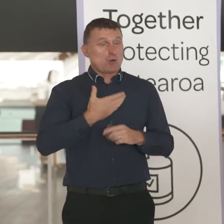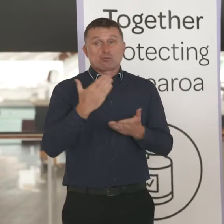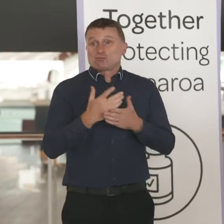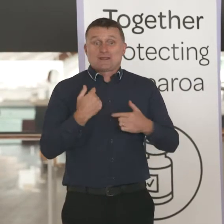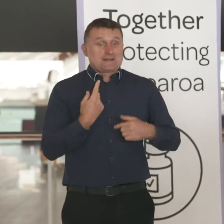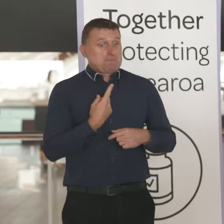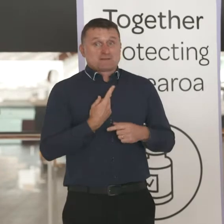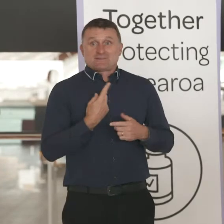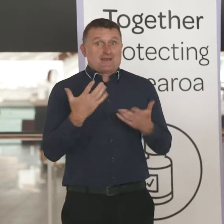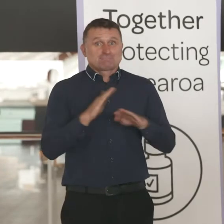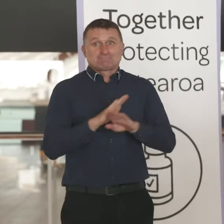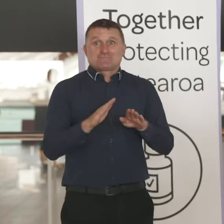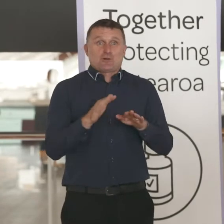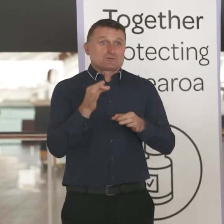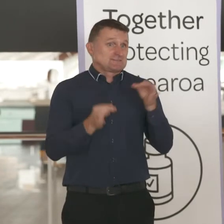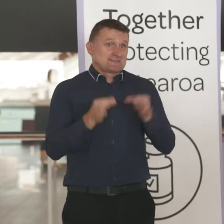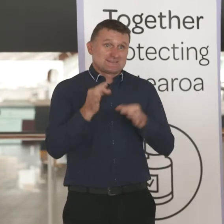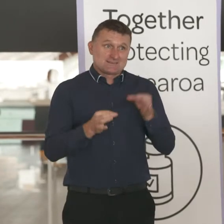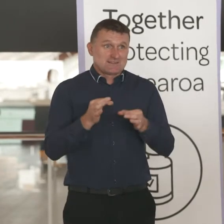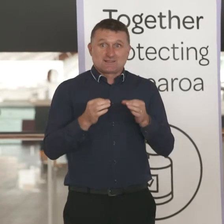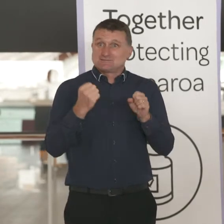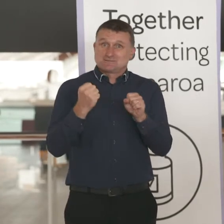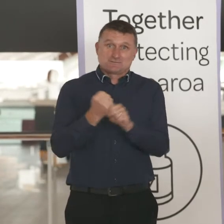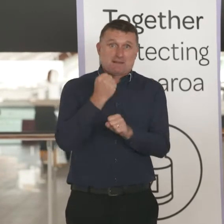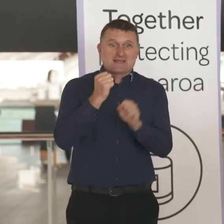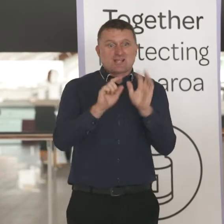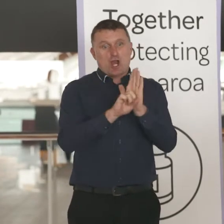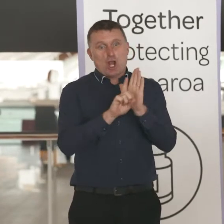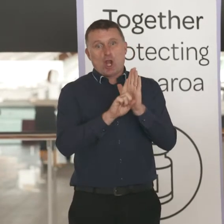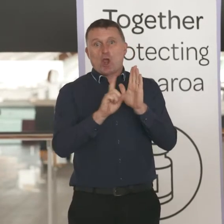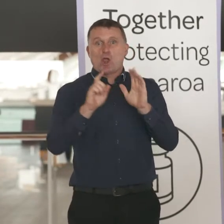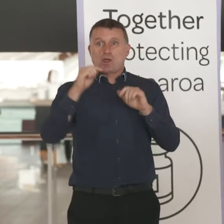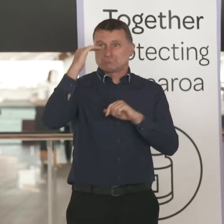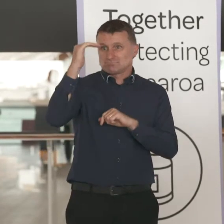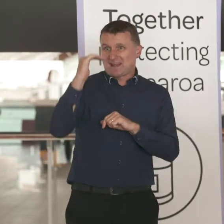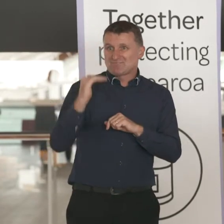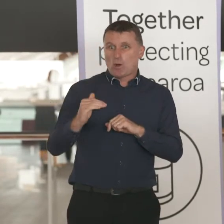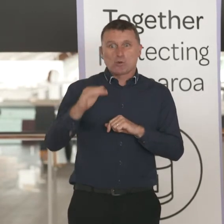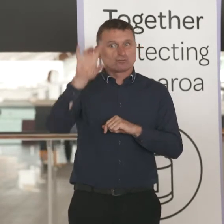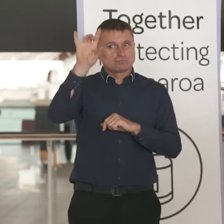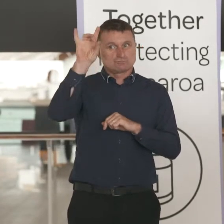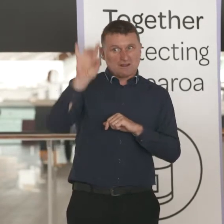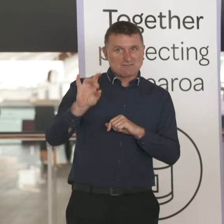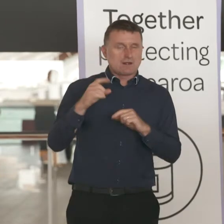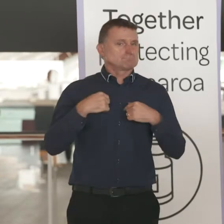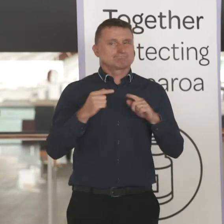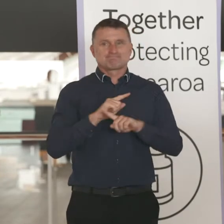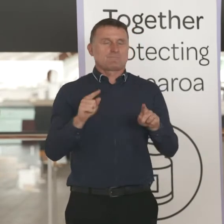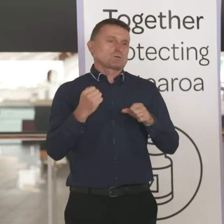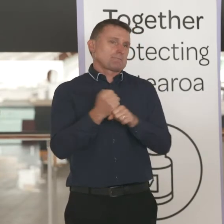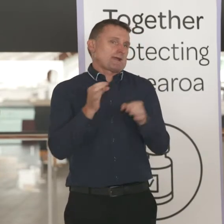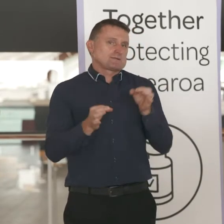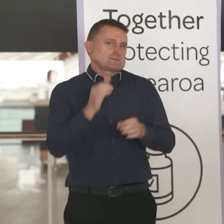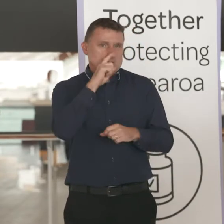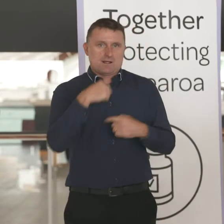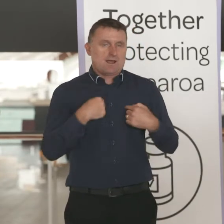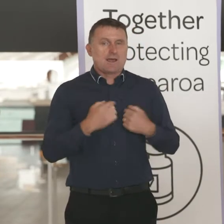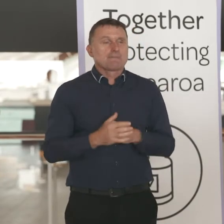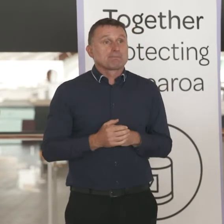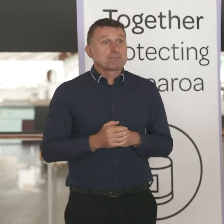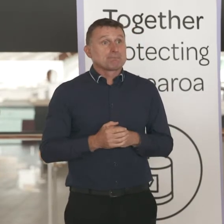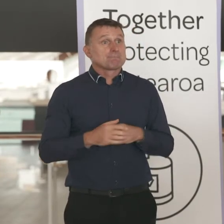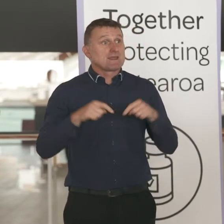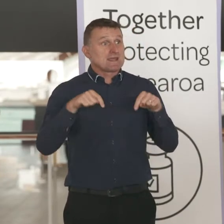decision to make changes in alert levels. What I would say is what we're seeing here in Auckland doesn't